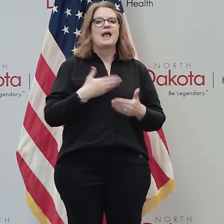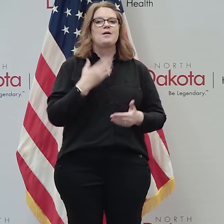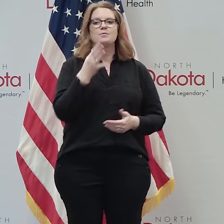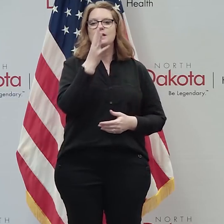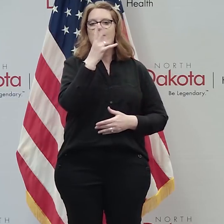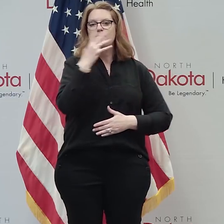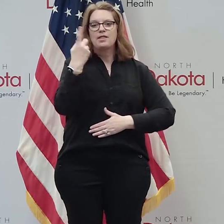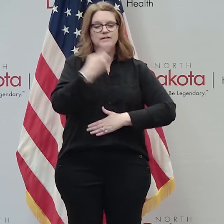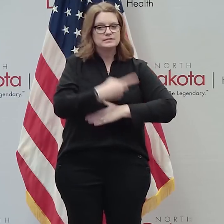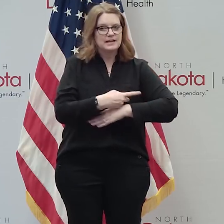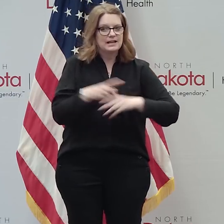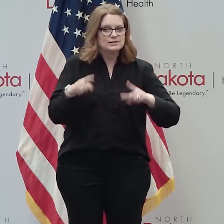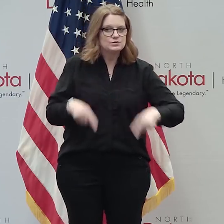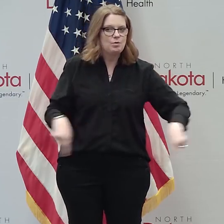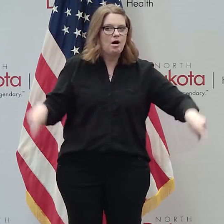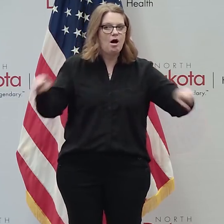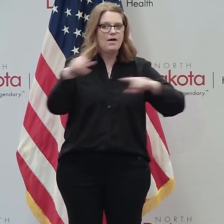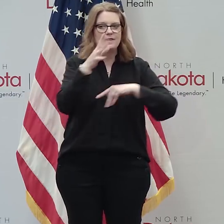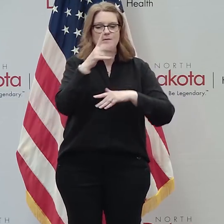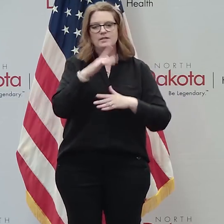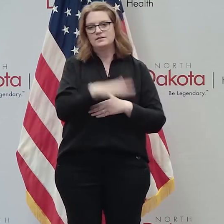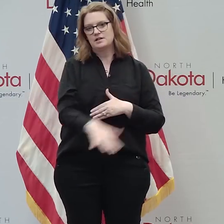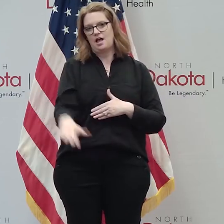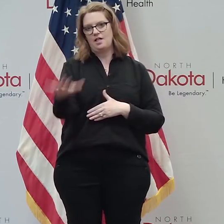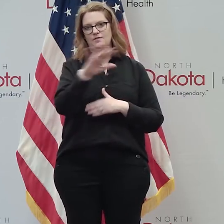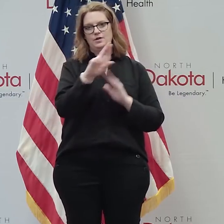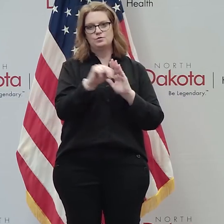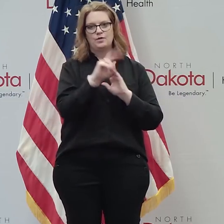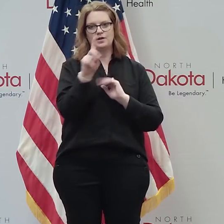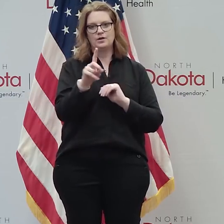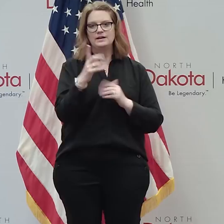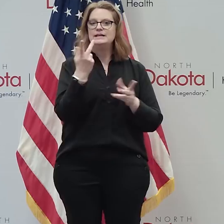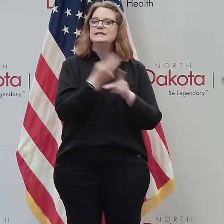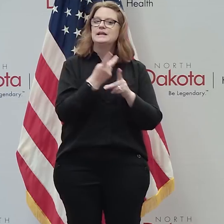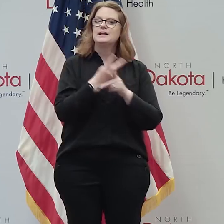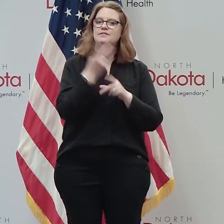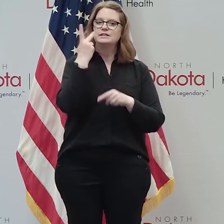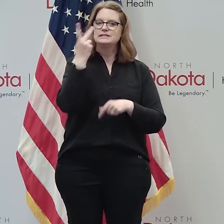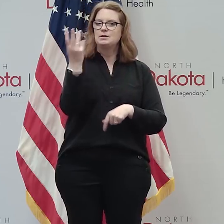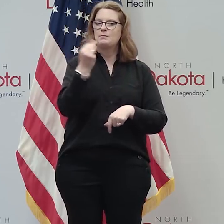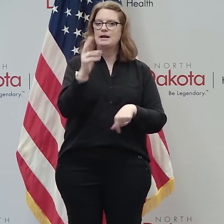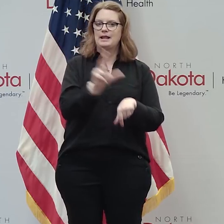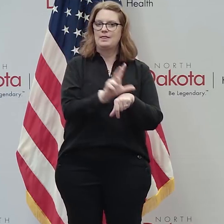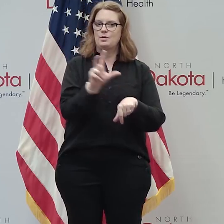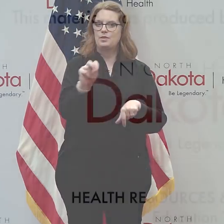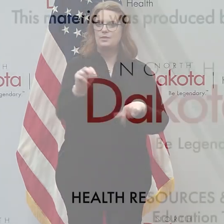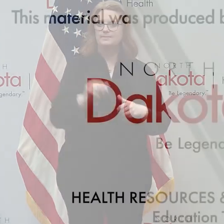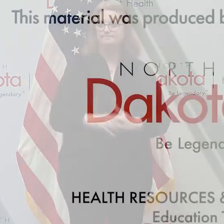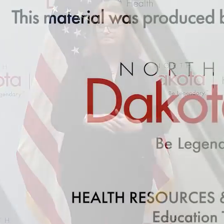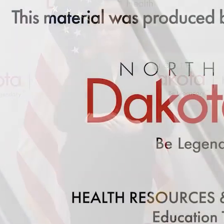Day to all the mothers across North Dakota. Take care, and we'll see you Monday at 3:30.